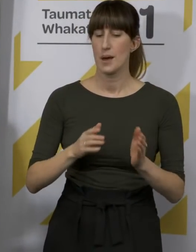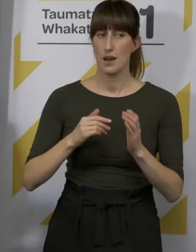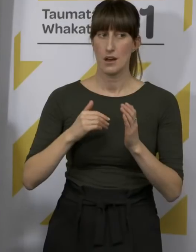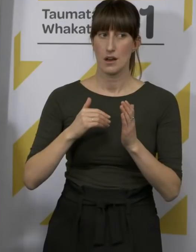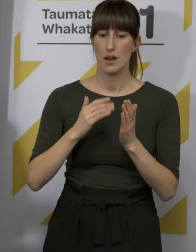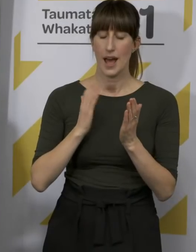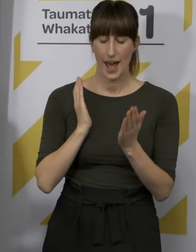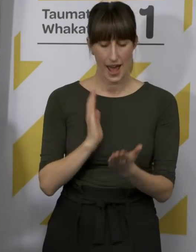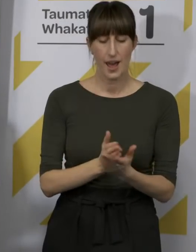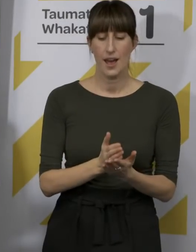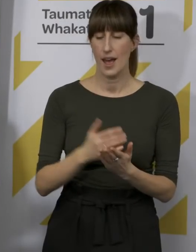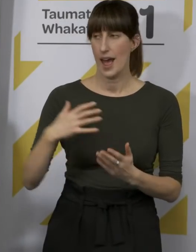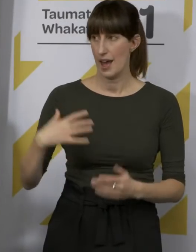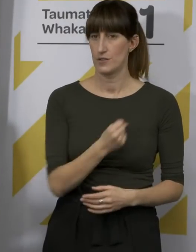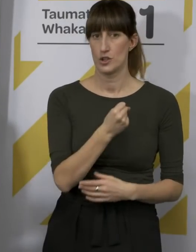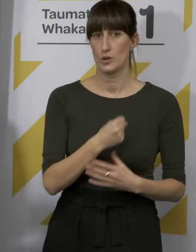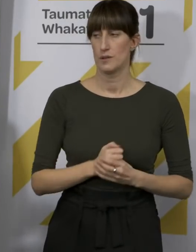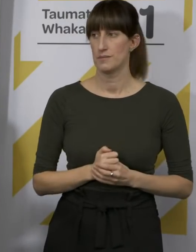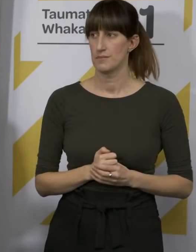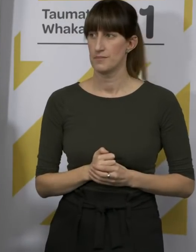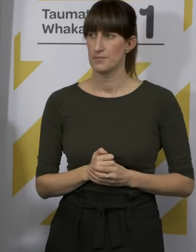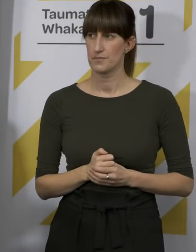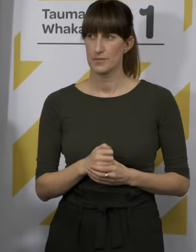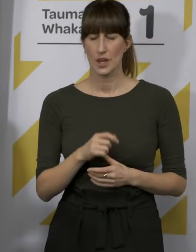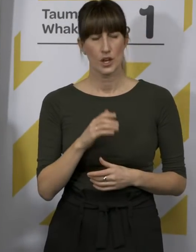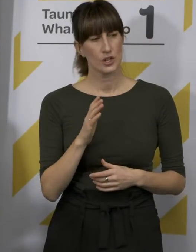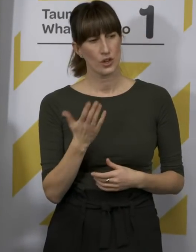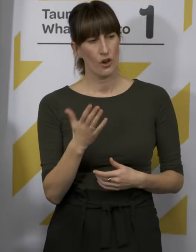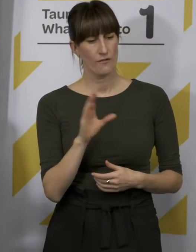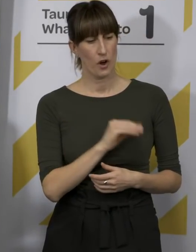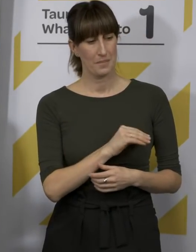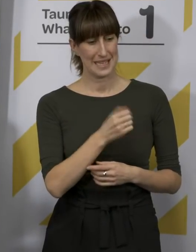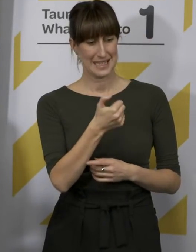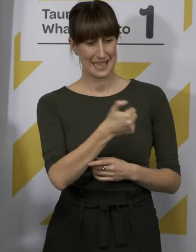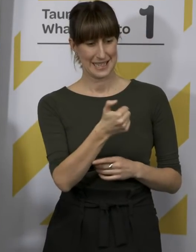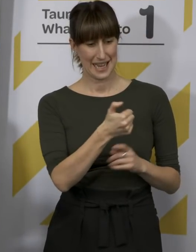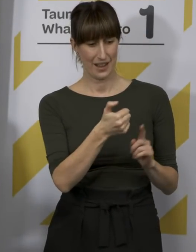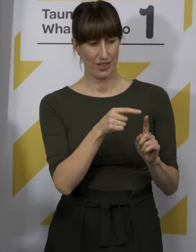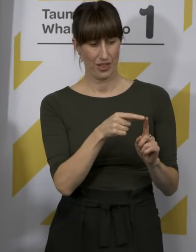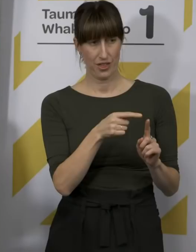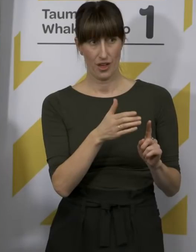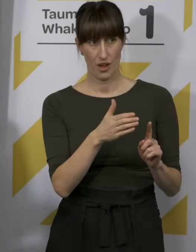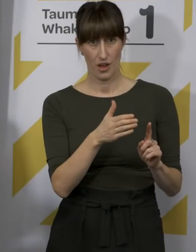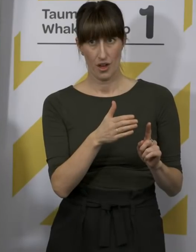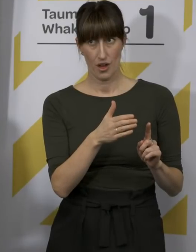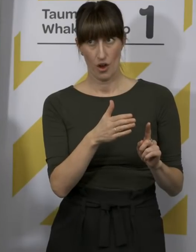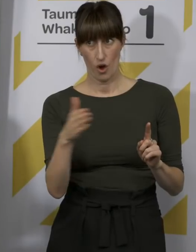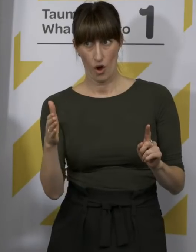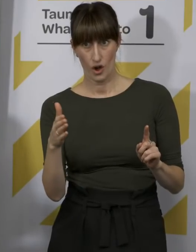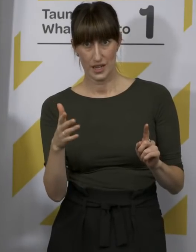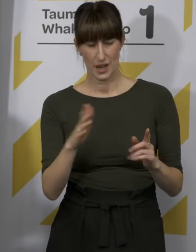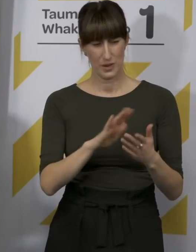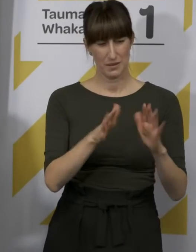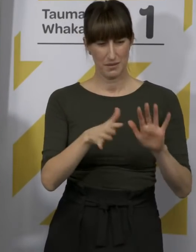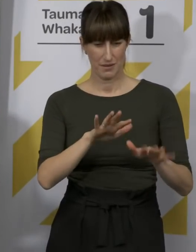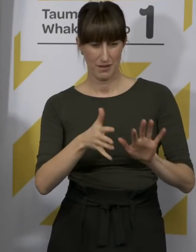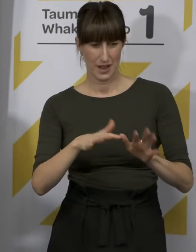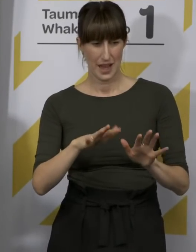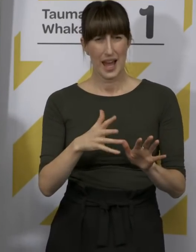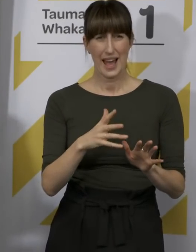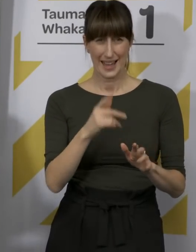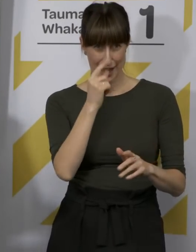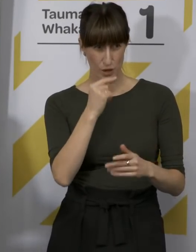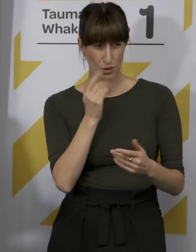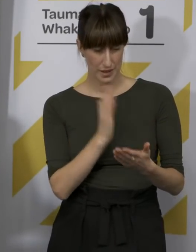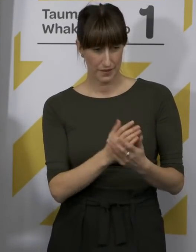that the breakdown of these people since the 16th then would have definitely been tested if it was a bit unclear up until then? I mean, is there any point at